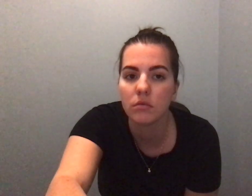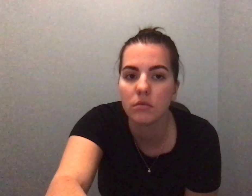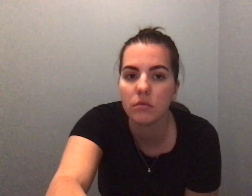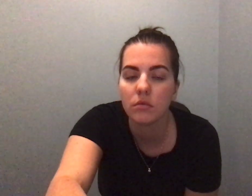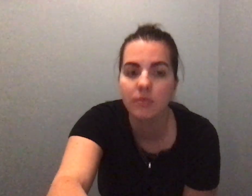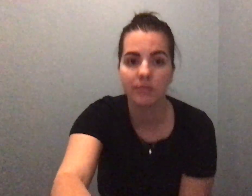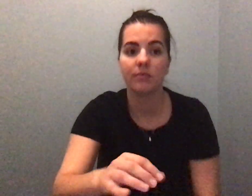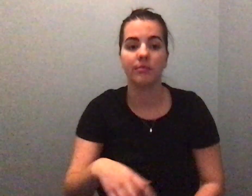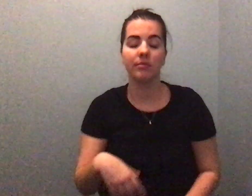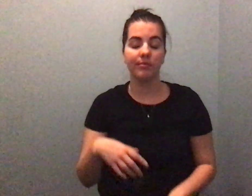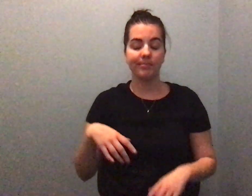you did,